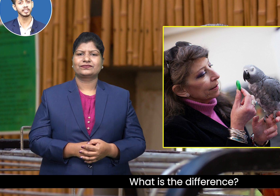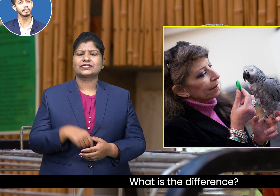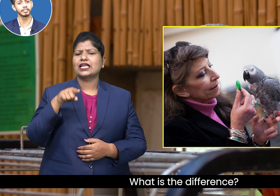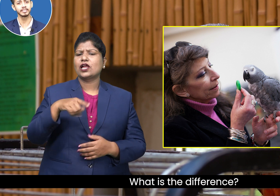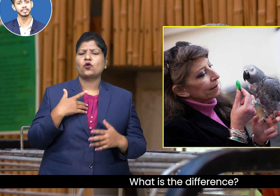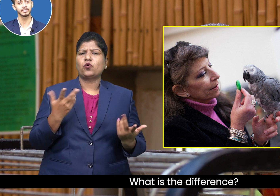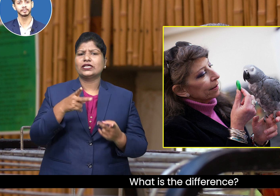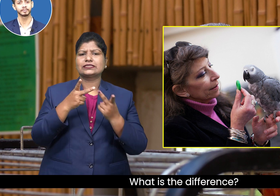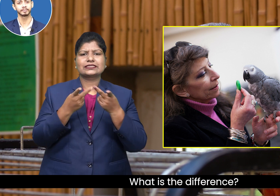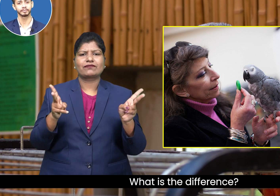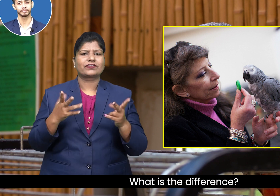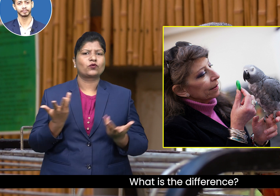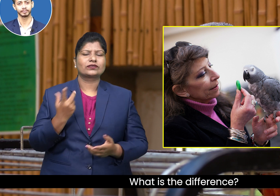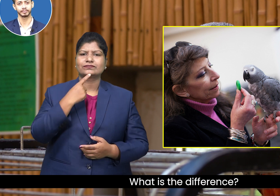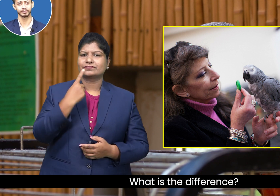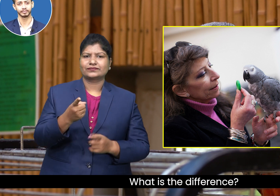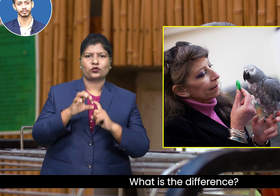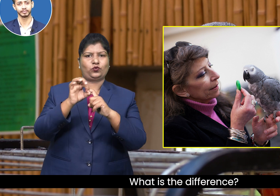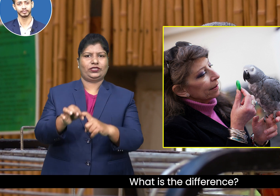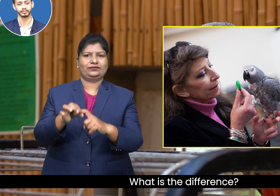what is the difference?